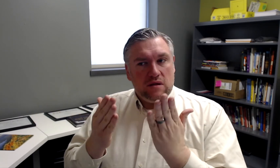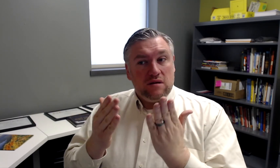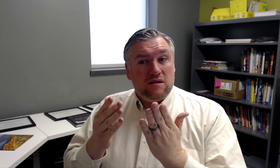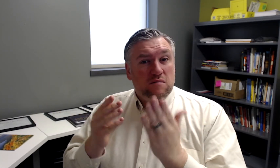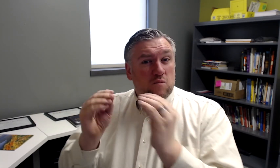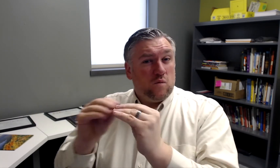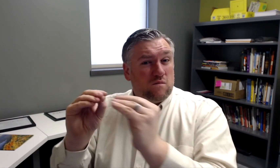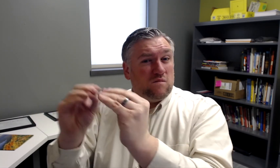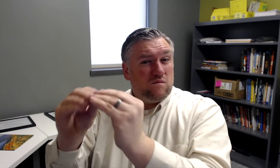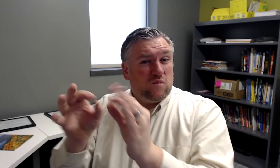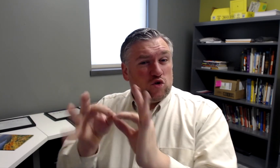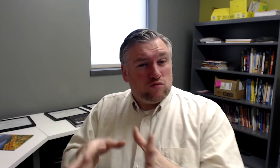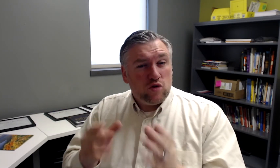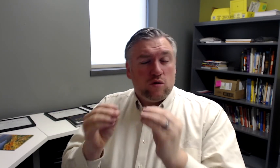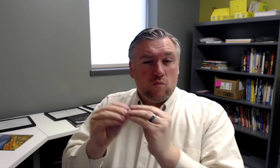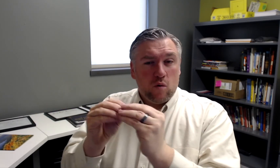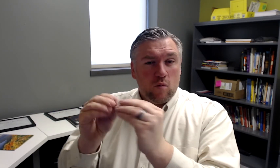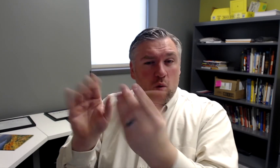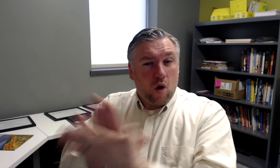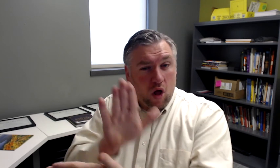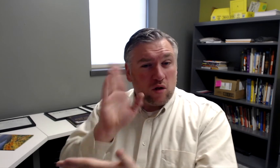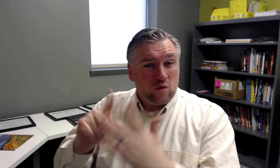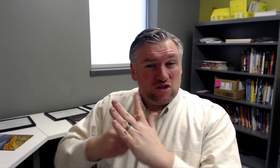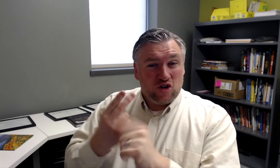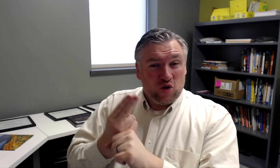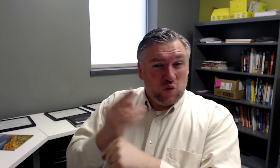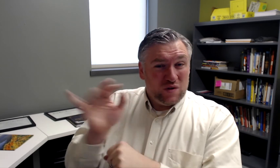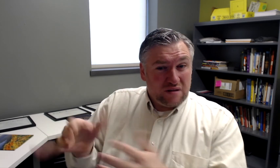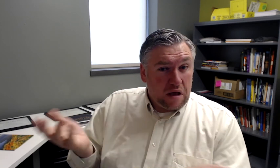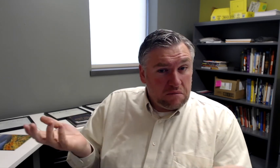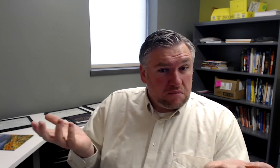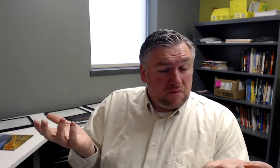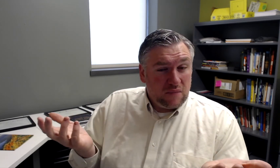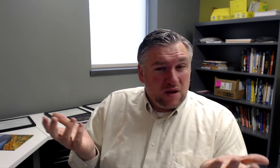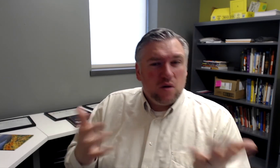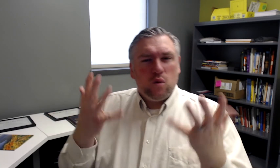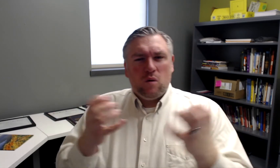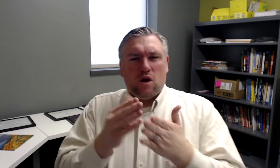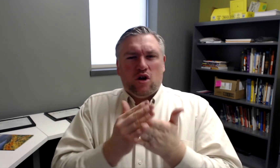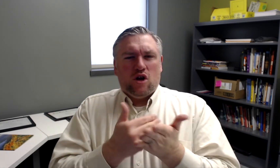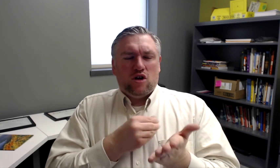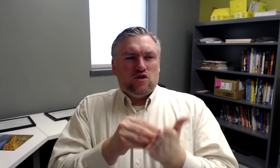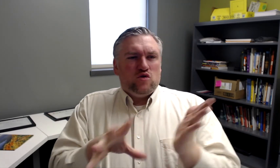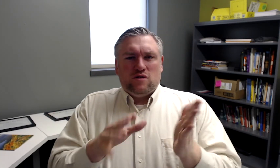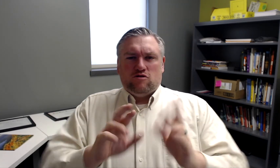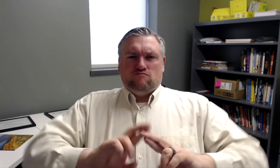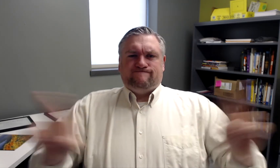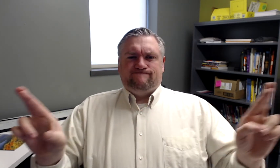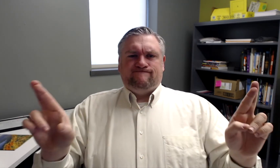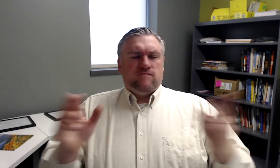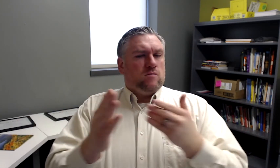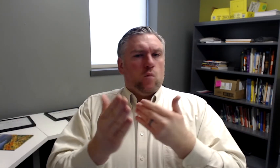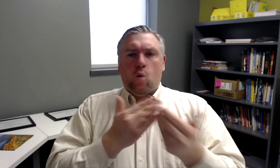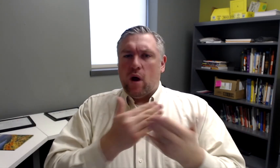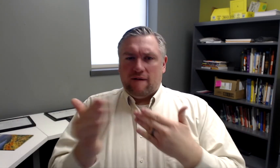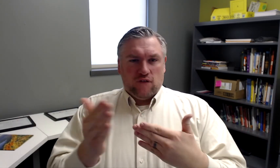show too. We might see more interpretation and more colleges begin to use those kinds of signs. We want students to be